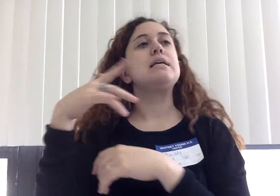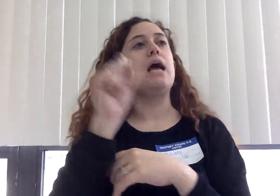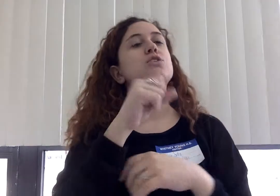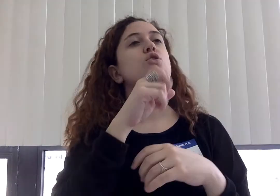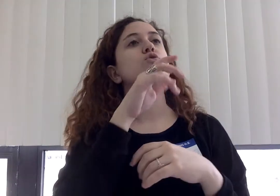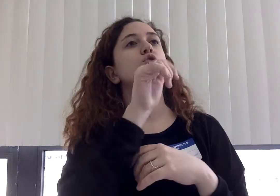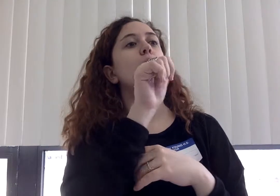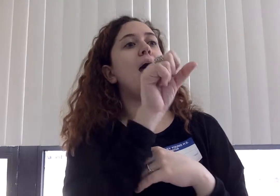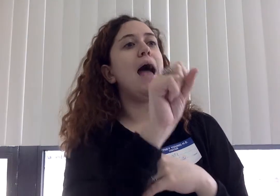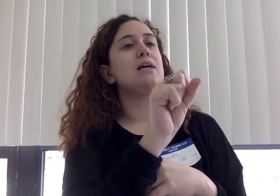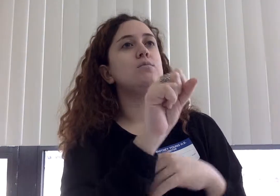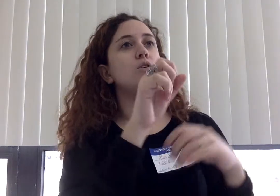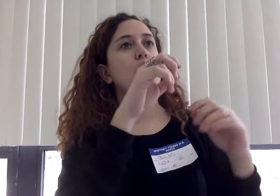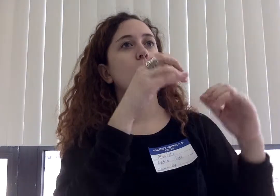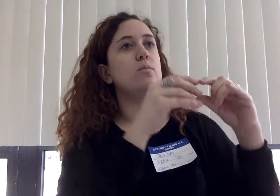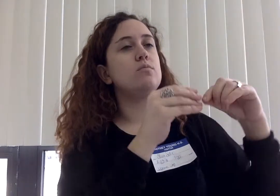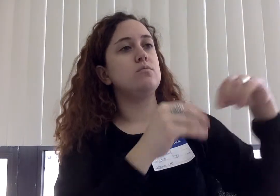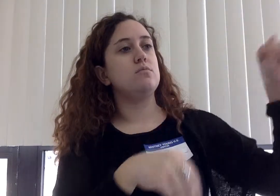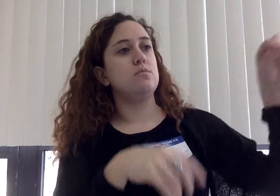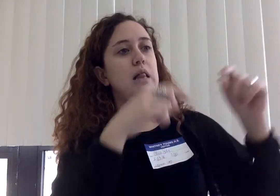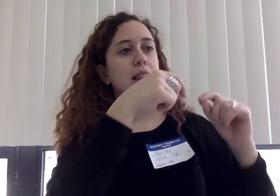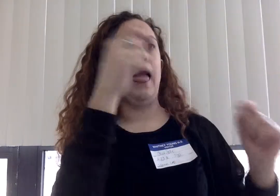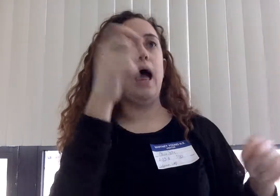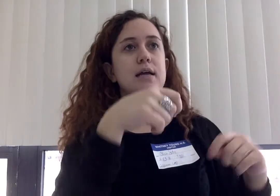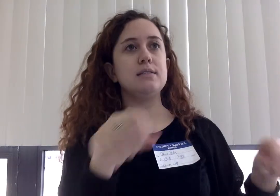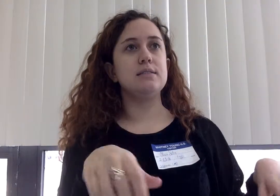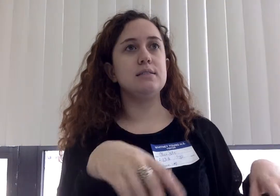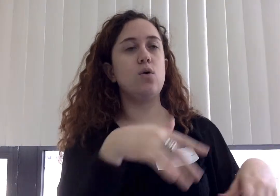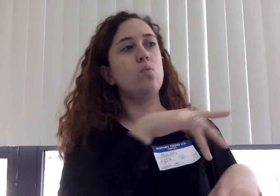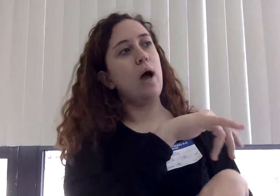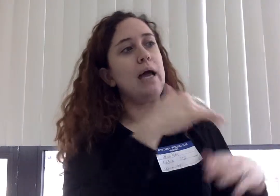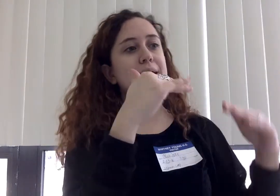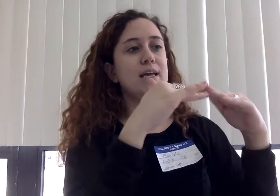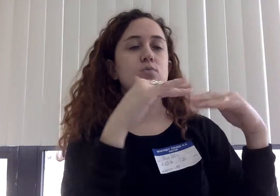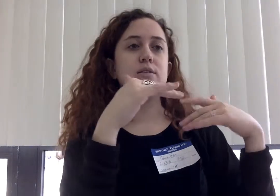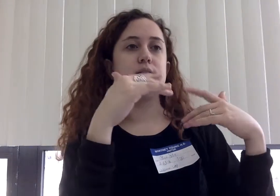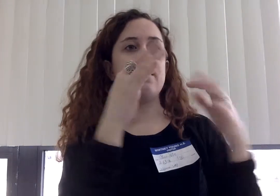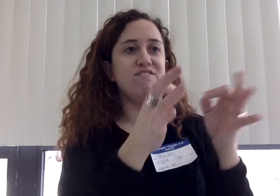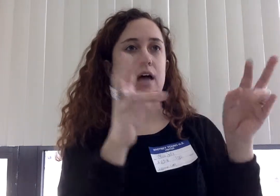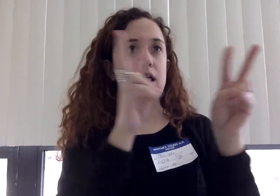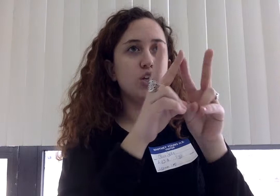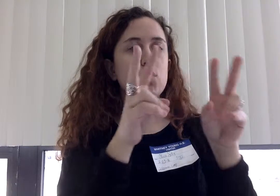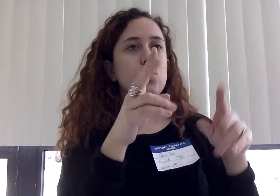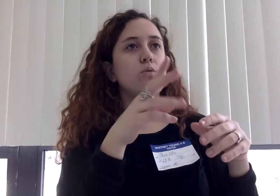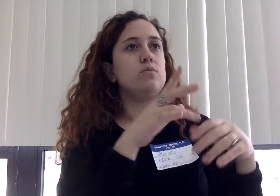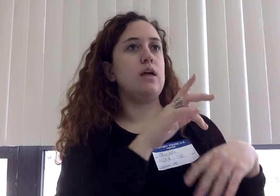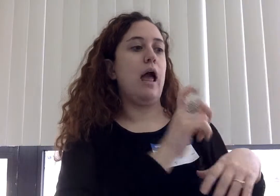line, y equals a value, x equals a value. Okay. For a hole, it is that point that we remove from the graph.